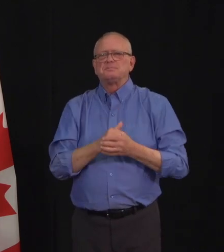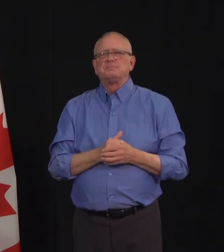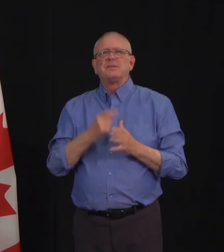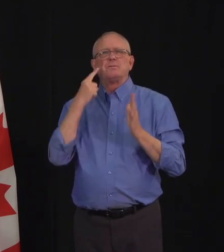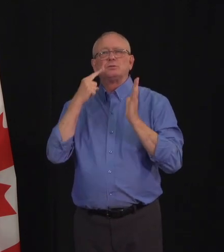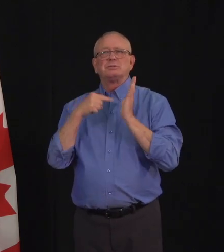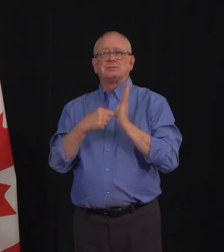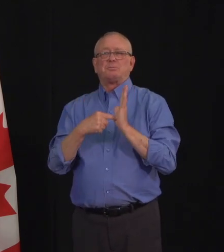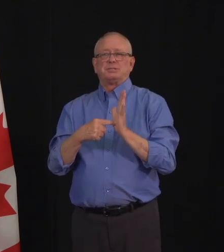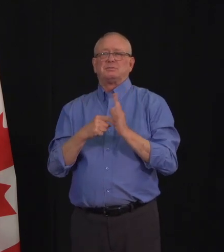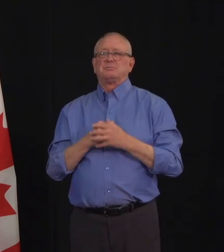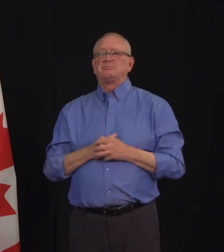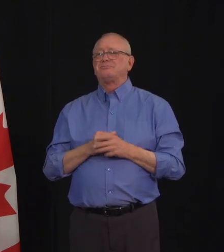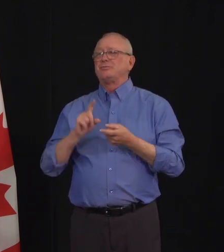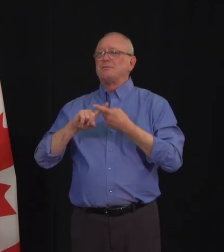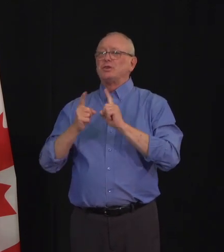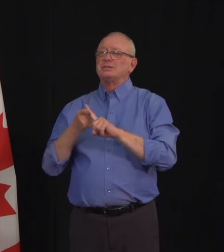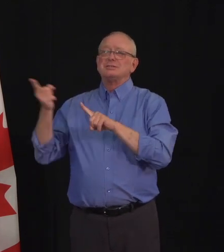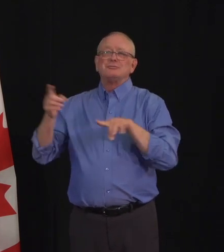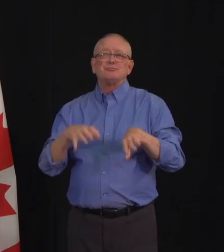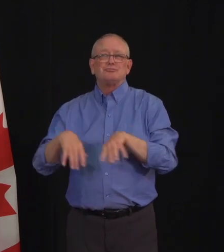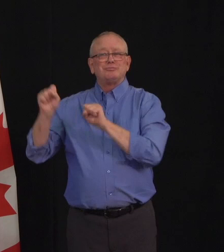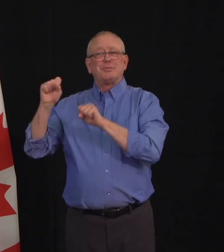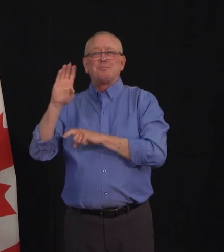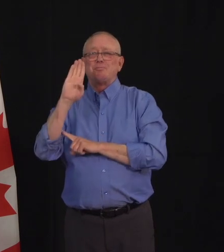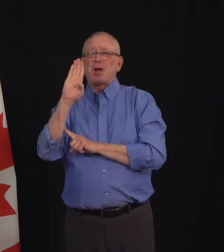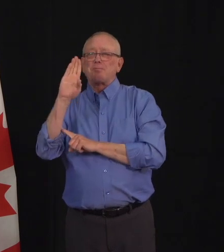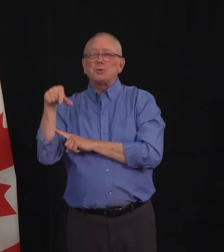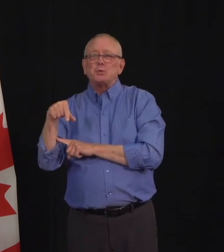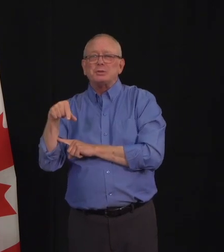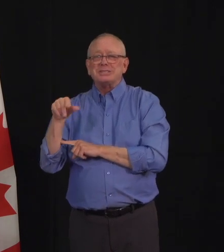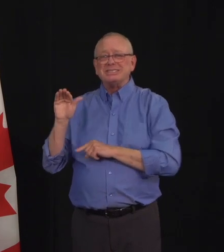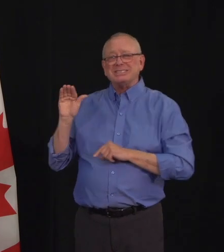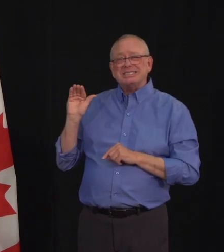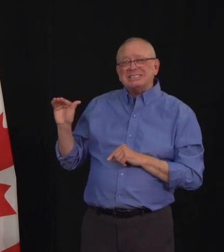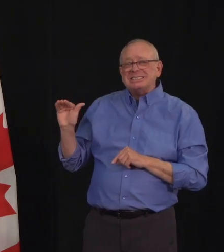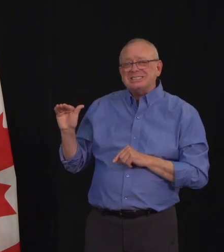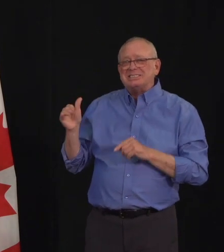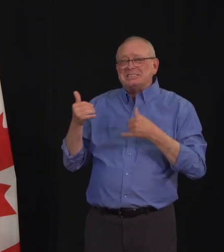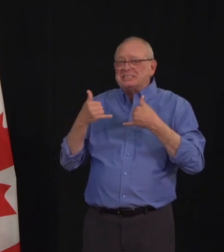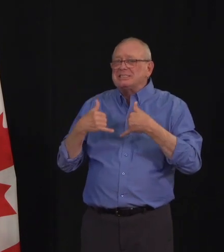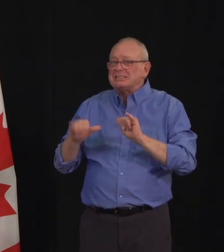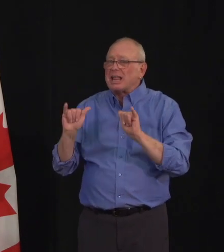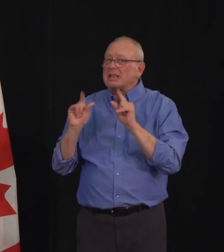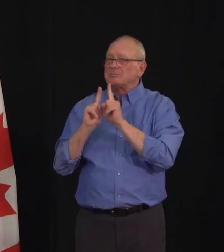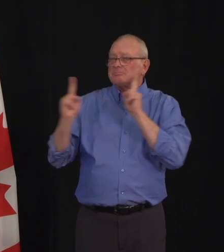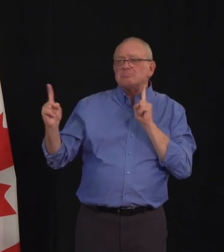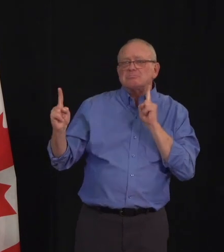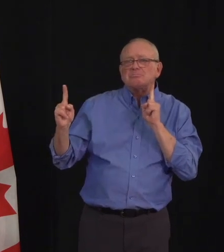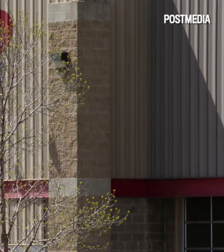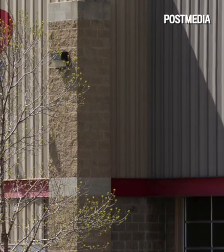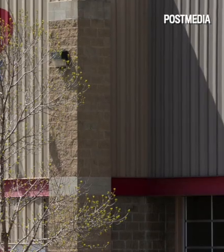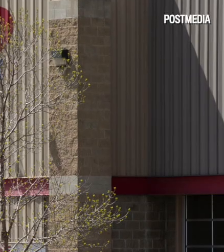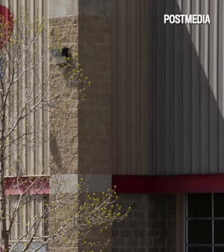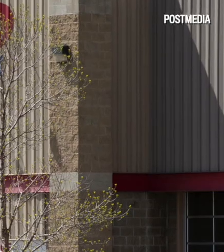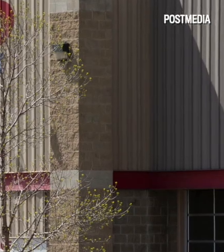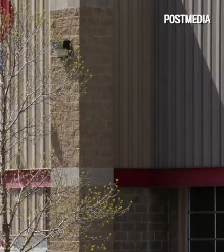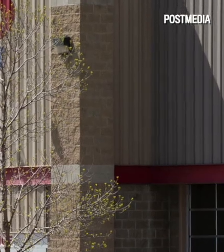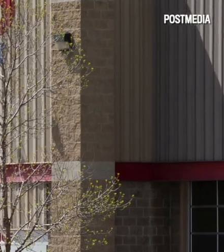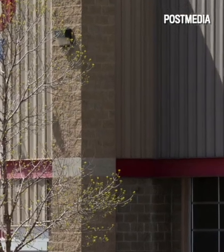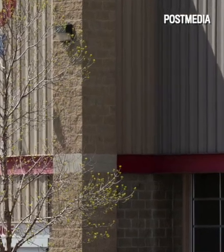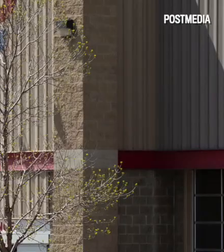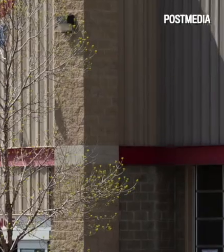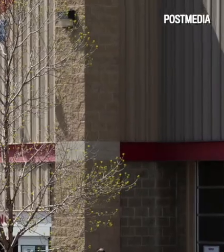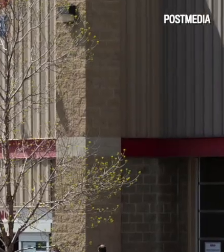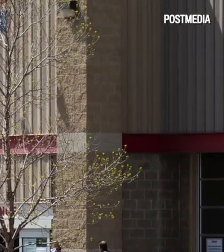sure households practice distancing and know to bring their own refreshments. Or if you run a business, remind your customers